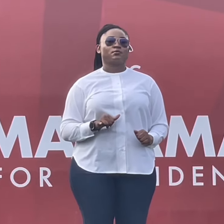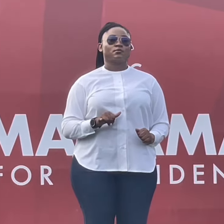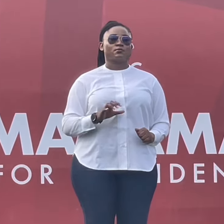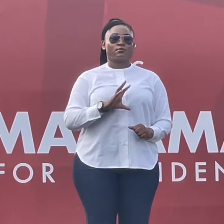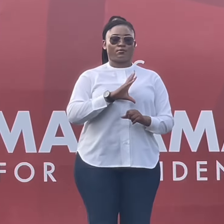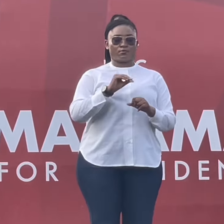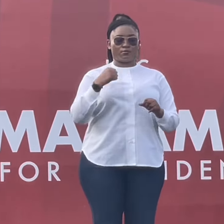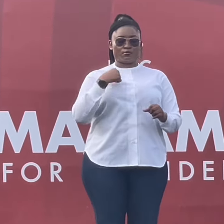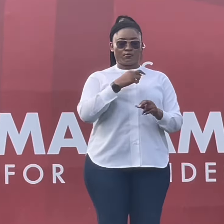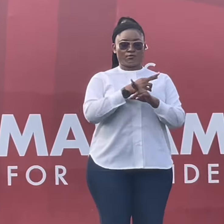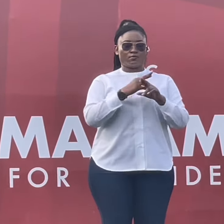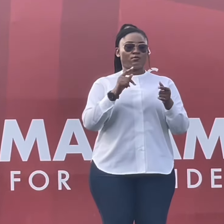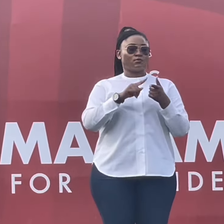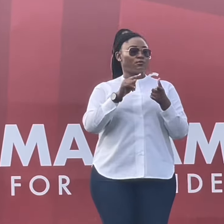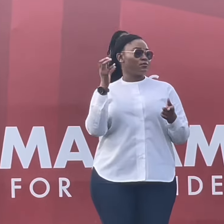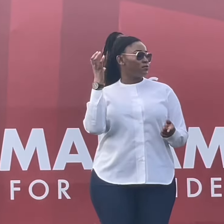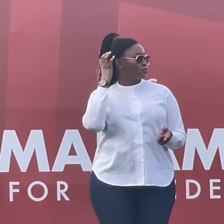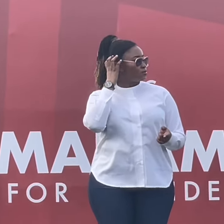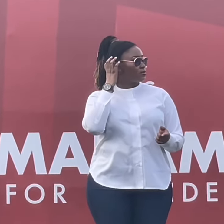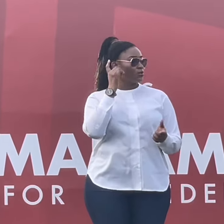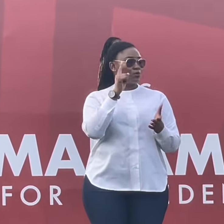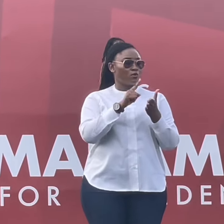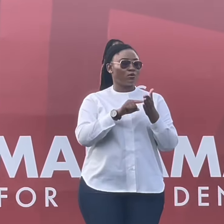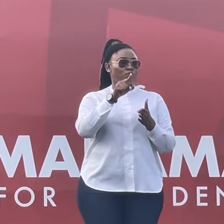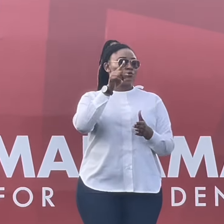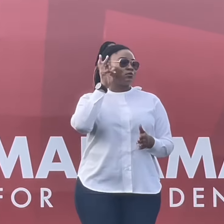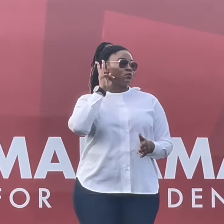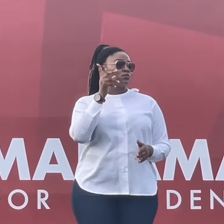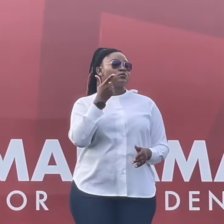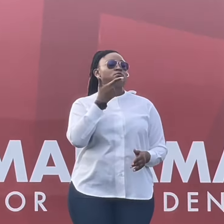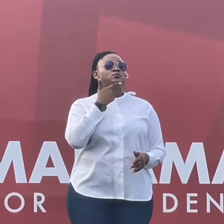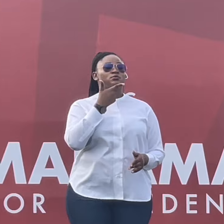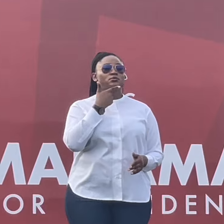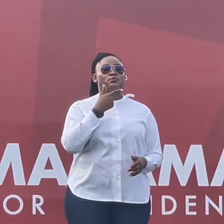We are ready to hear what you will say.